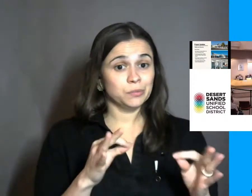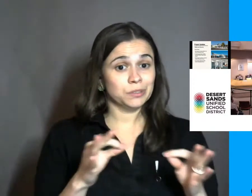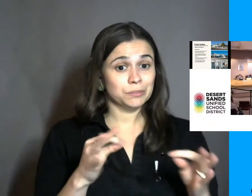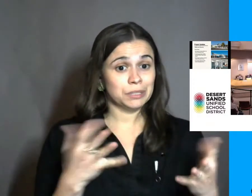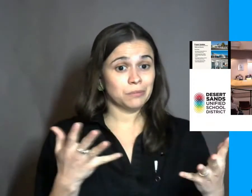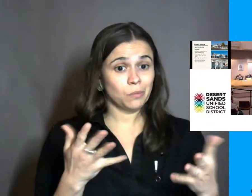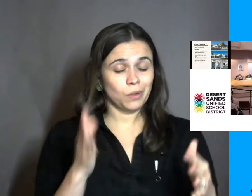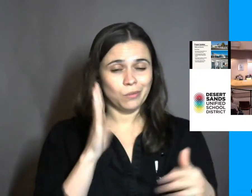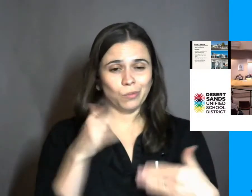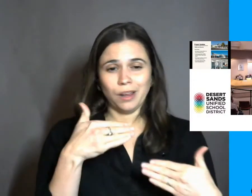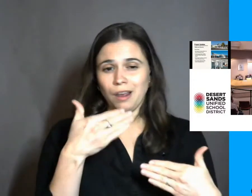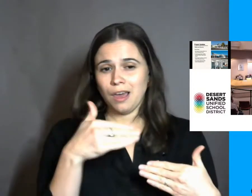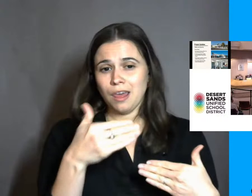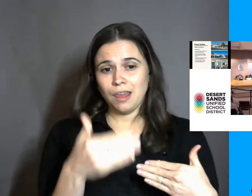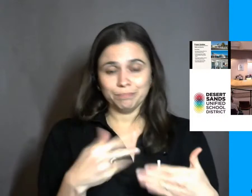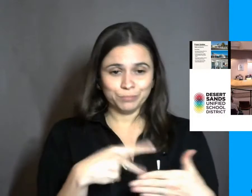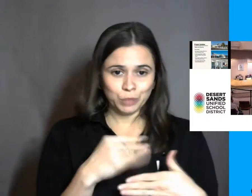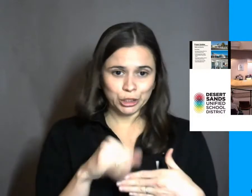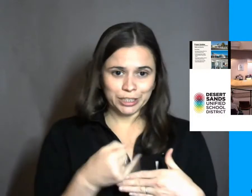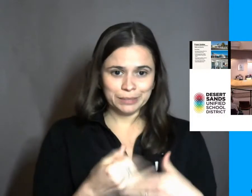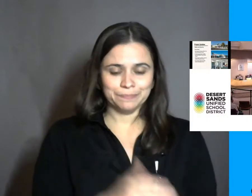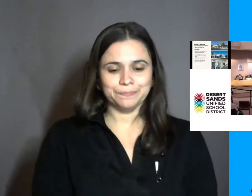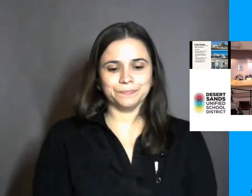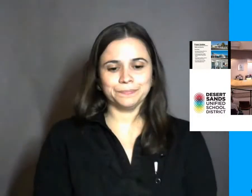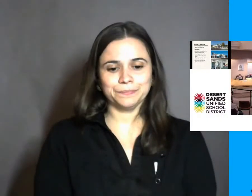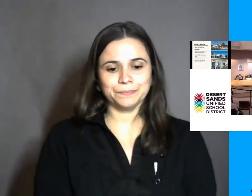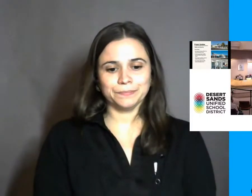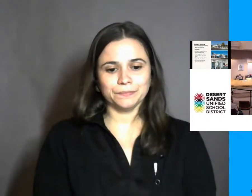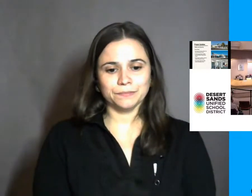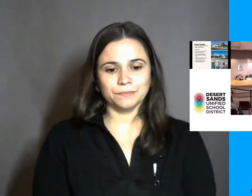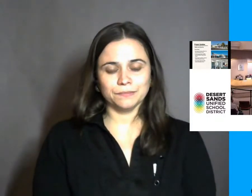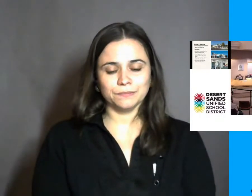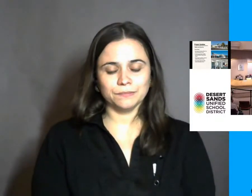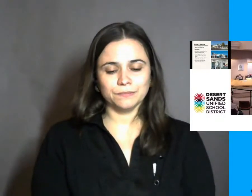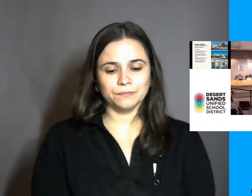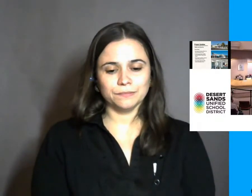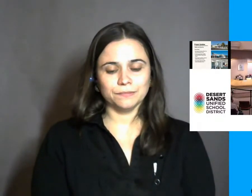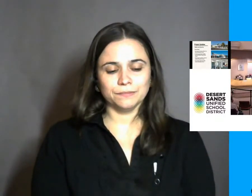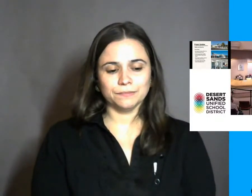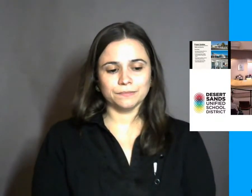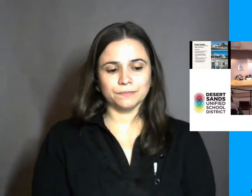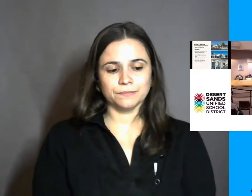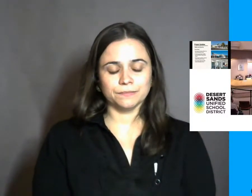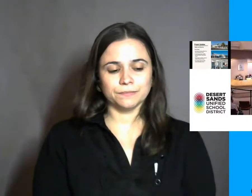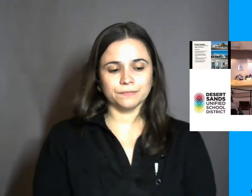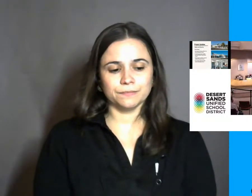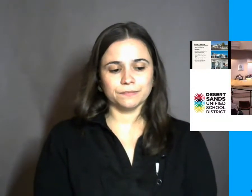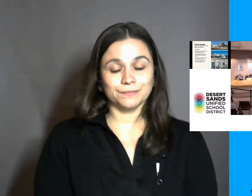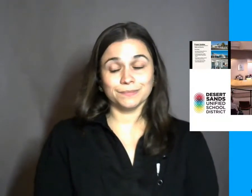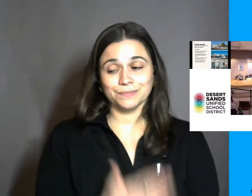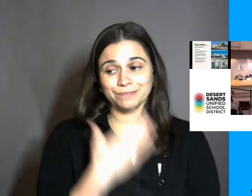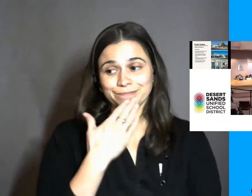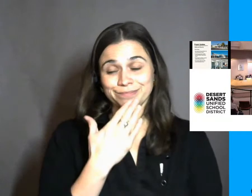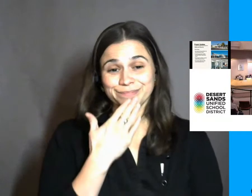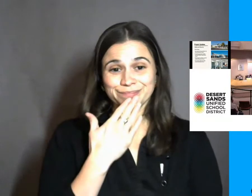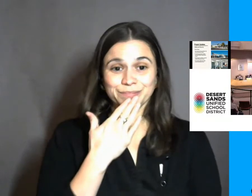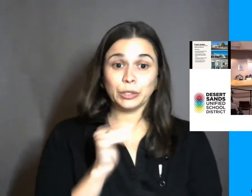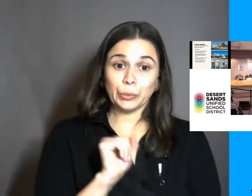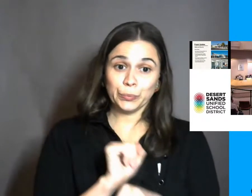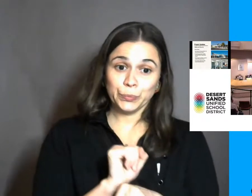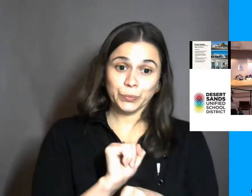Thank you, Kristen. Thank you, members of the boards. Great to be here again. And it's been 26 years that we've been working here in the district. And so